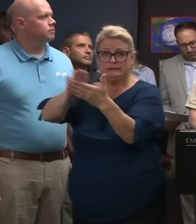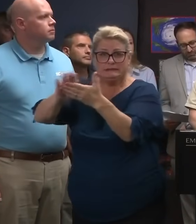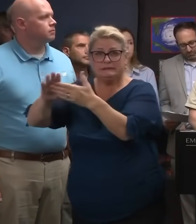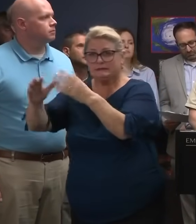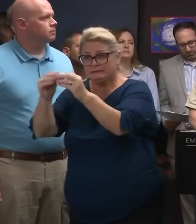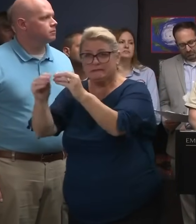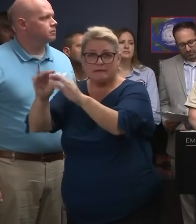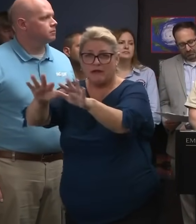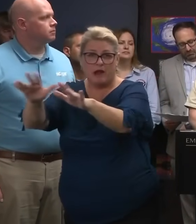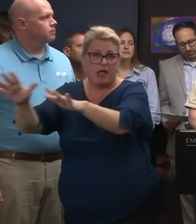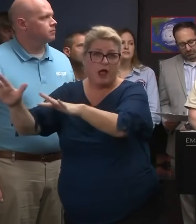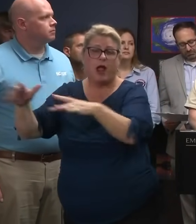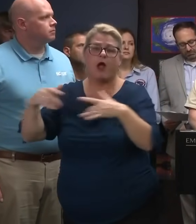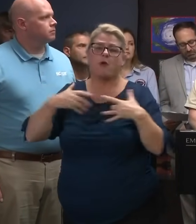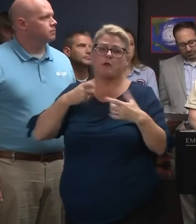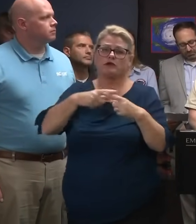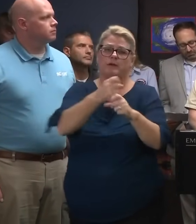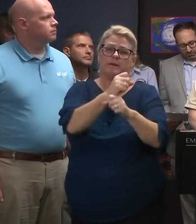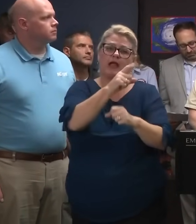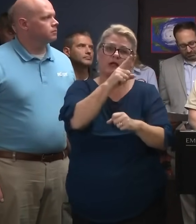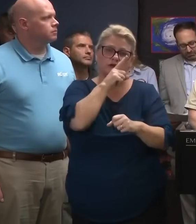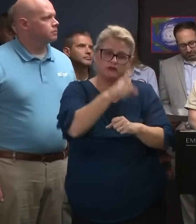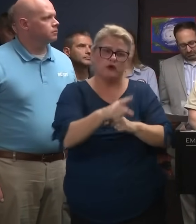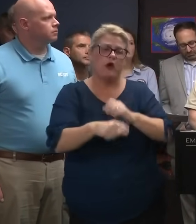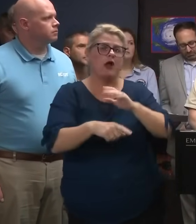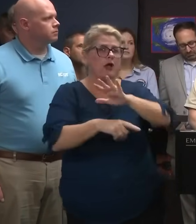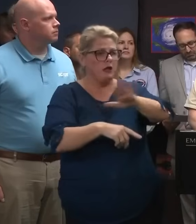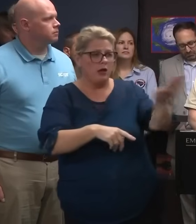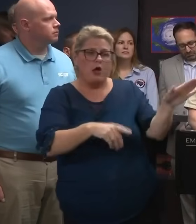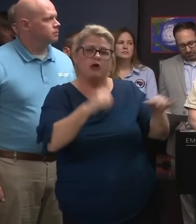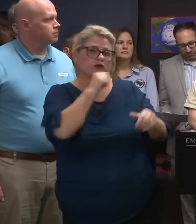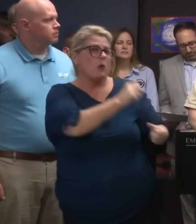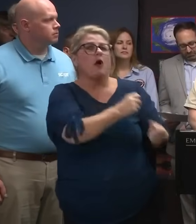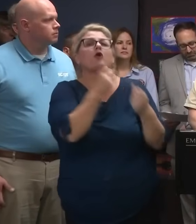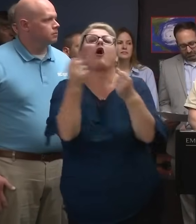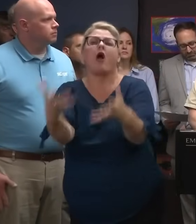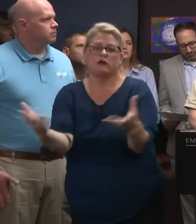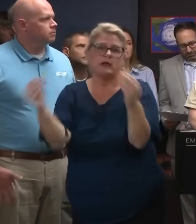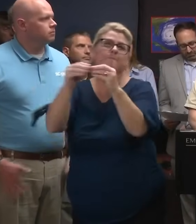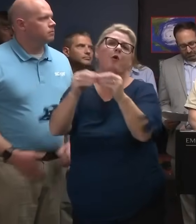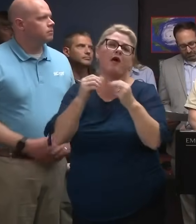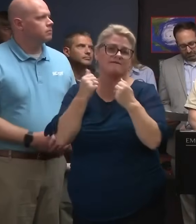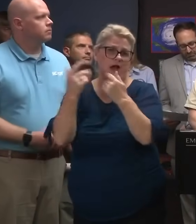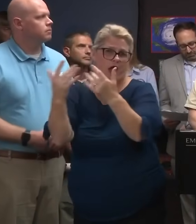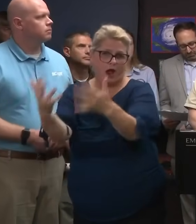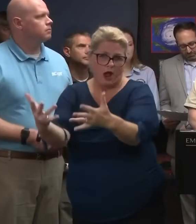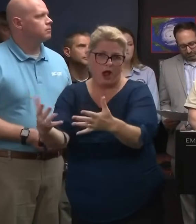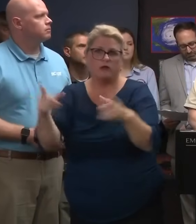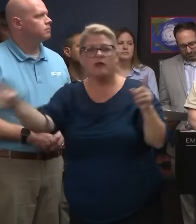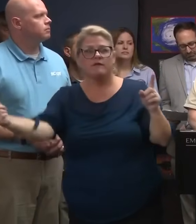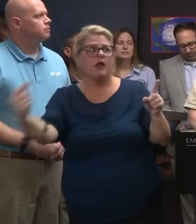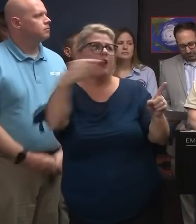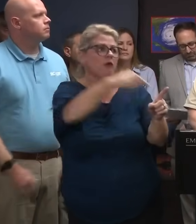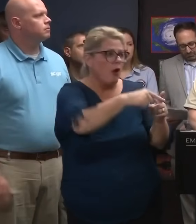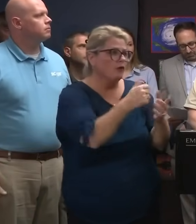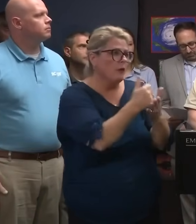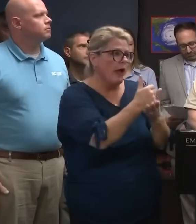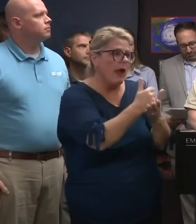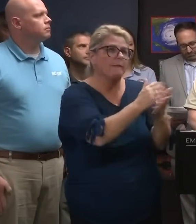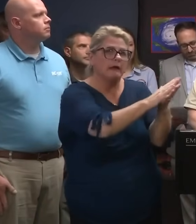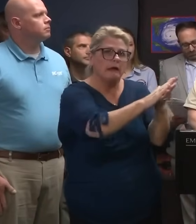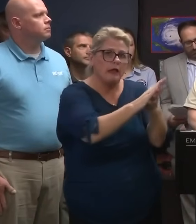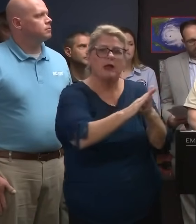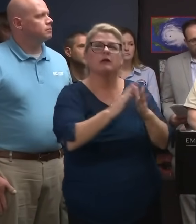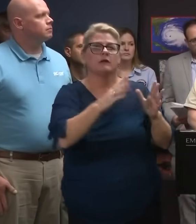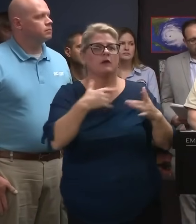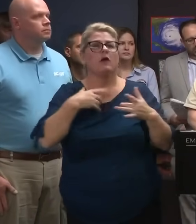governor said a while ago, we need to keep all the players on the field out there. And so we don't need to be pulling away our firefighters from road